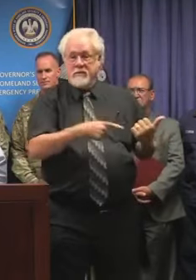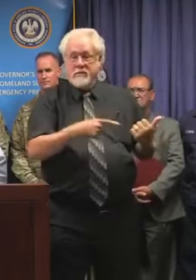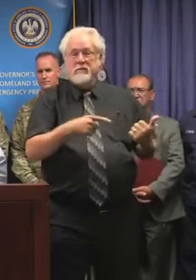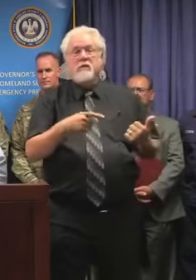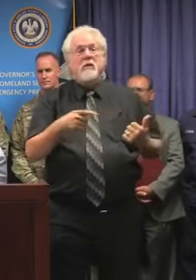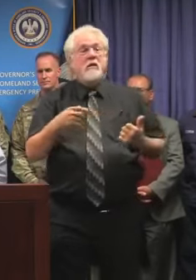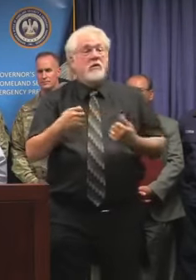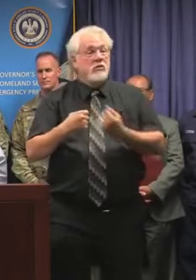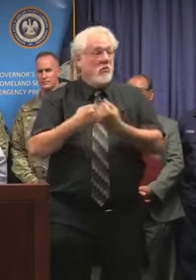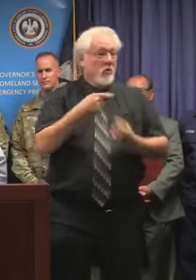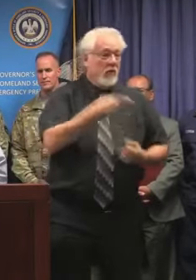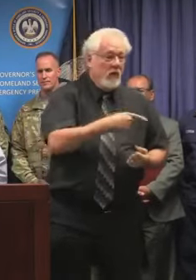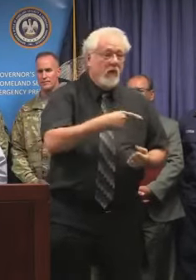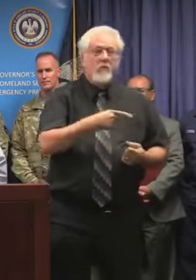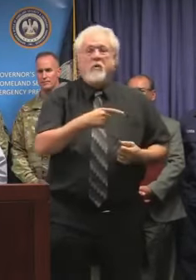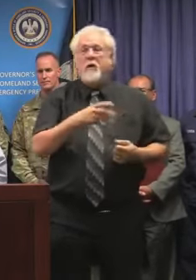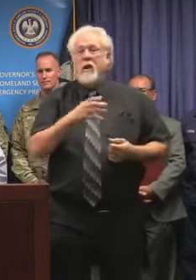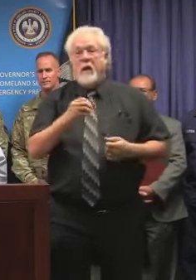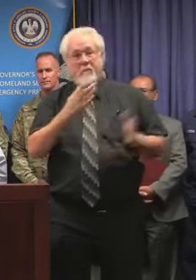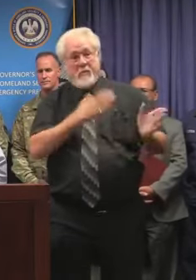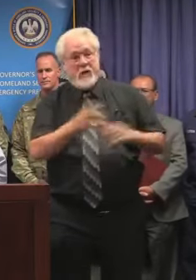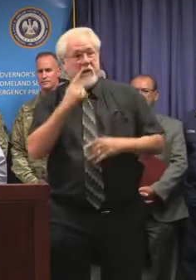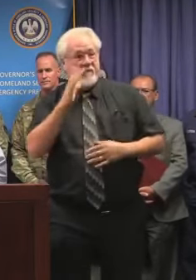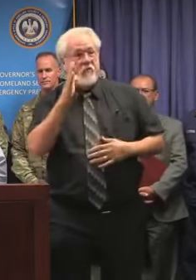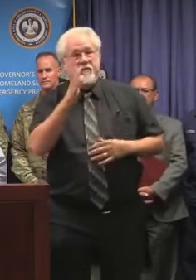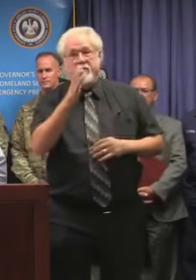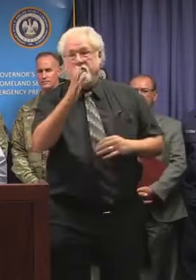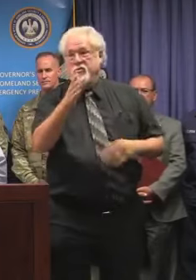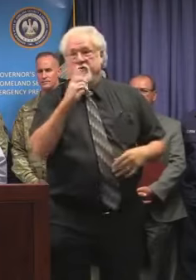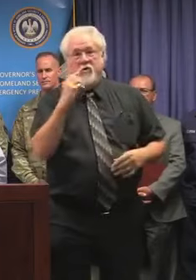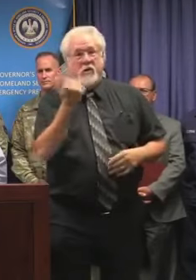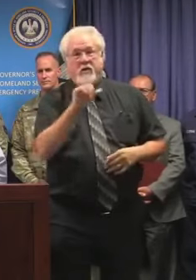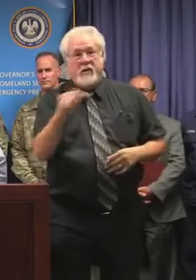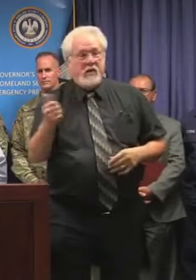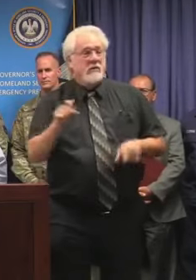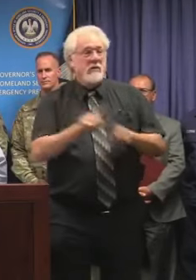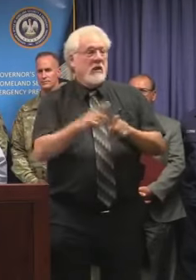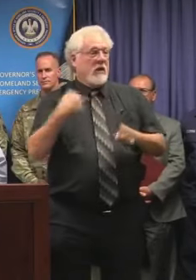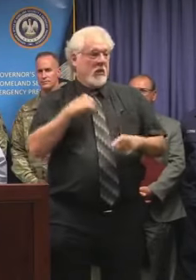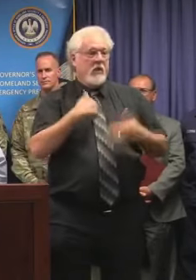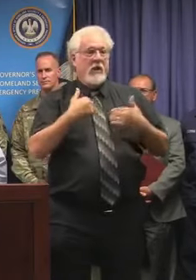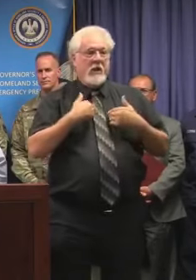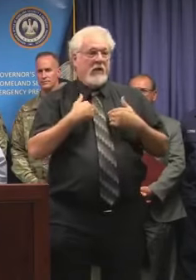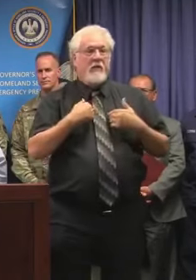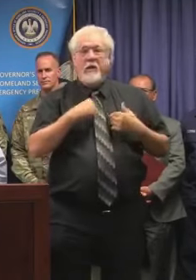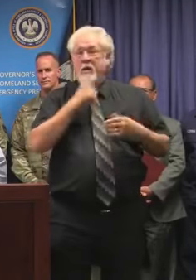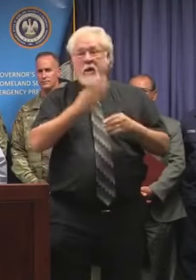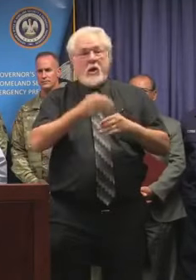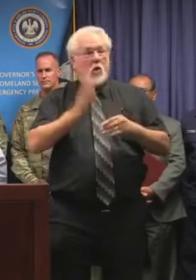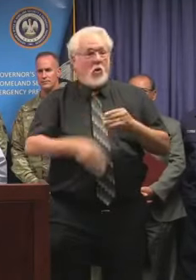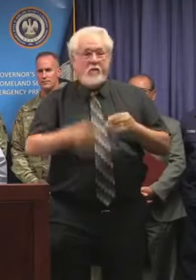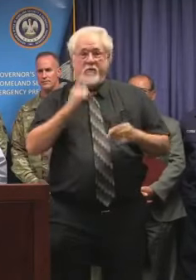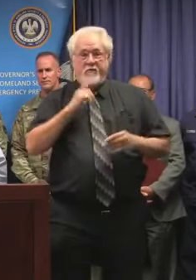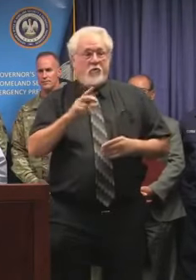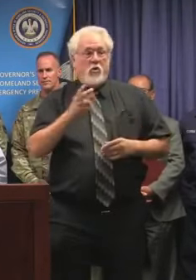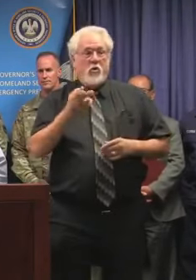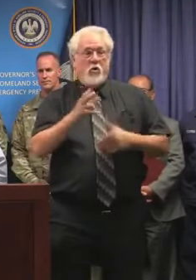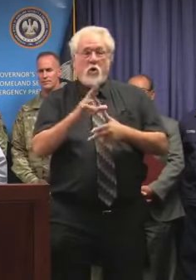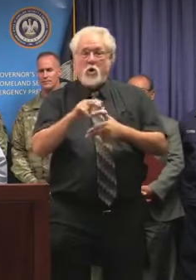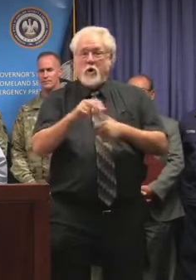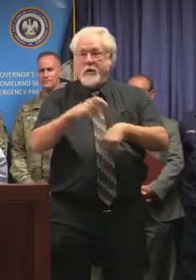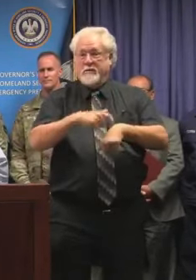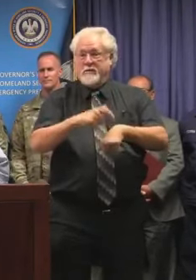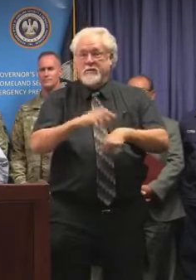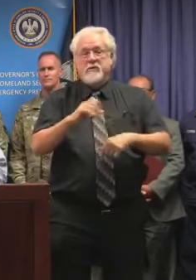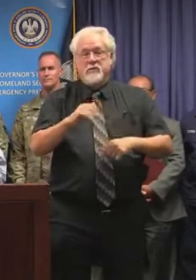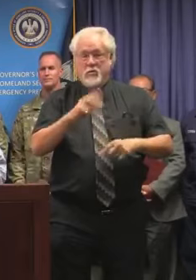can support them, plus planning for the future of any other events as we have other storms out there. It's not over yet for hurricane season, so we'll still